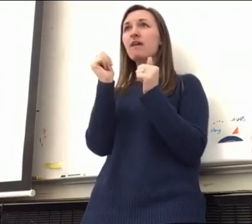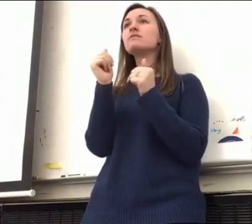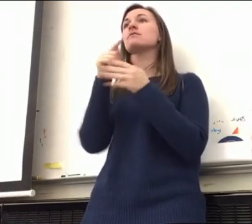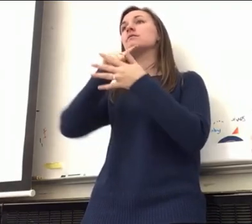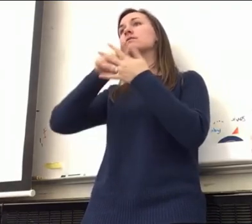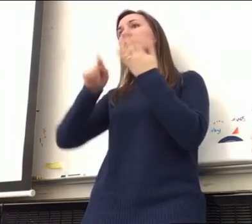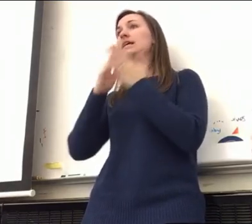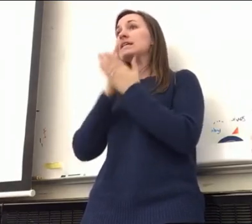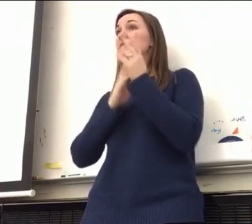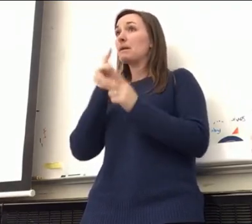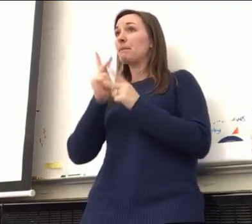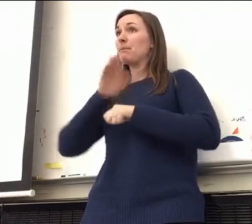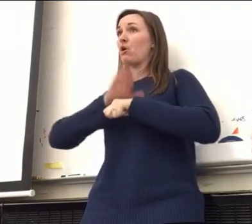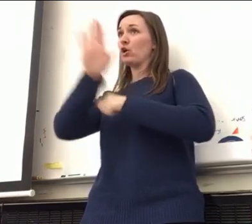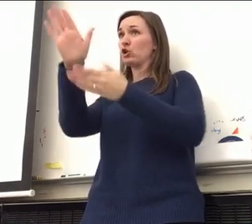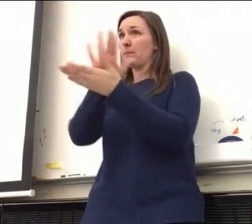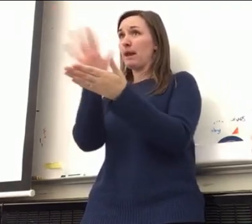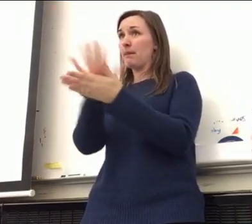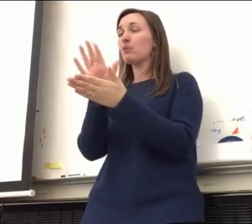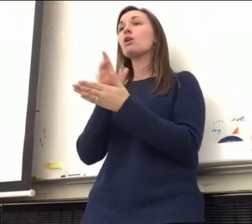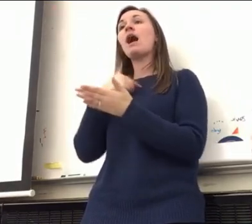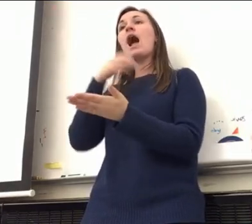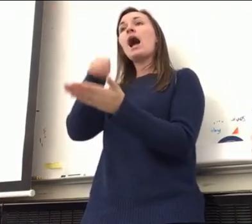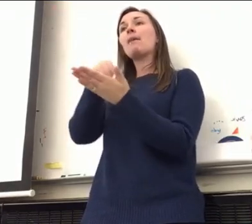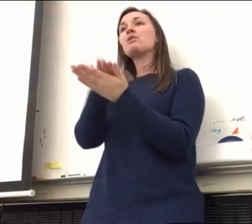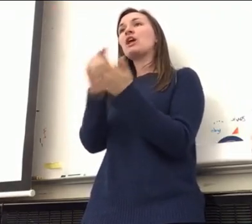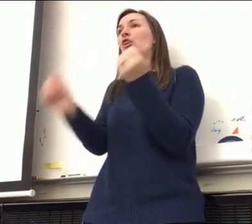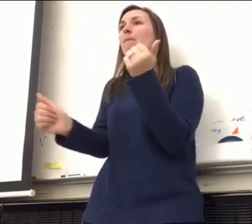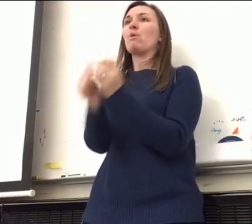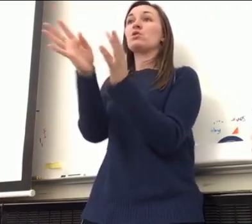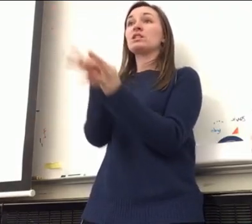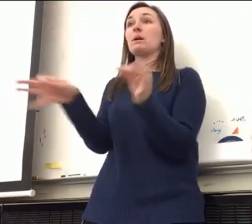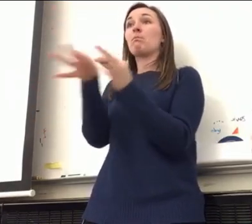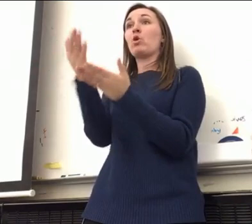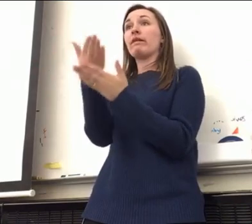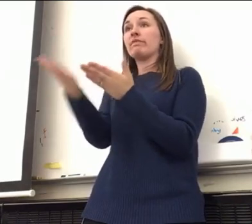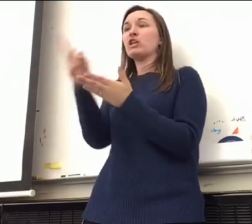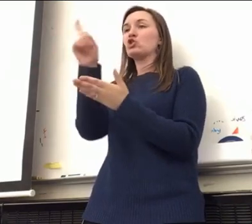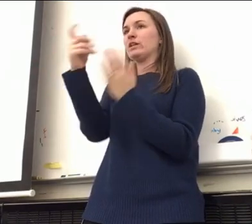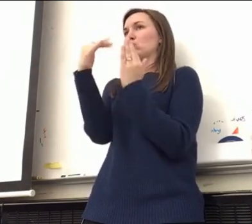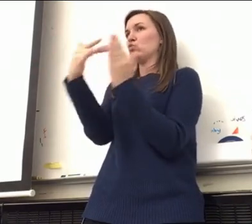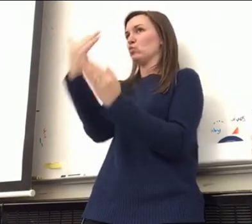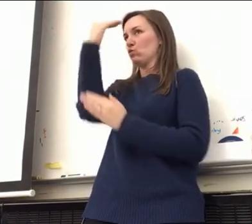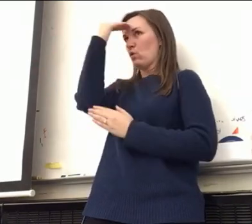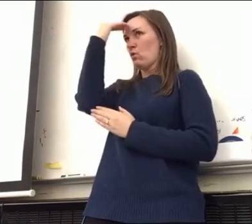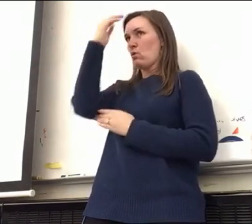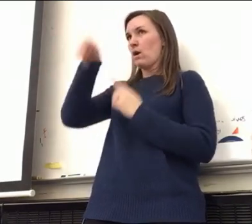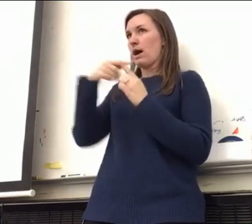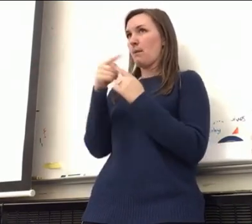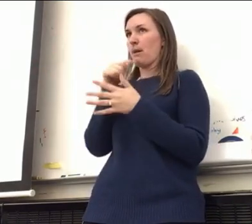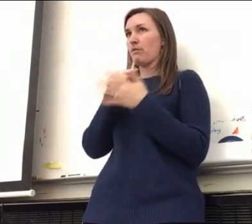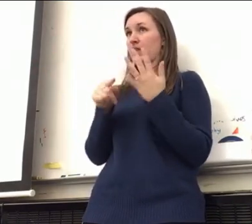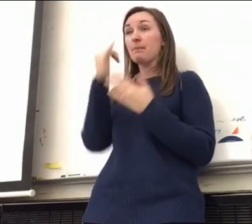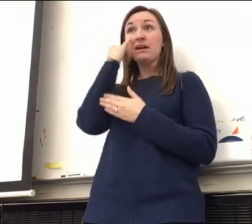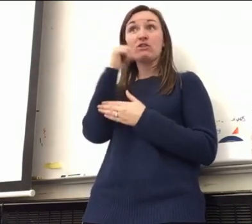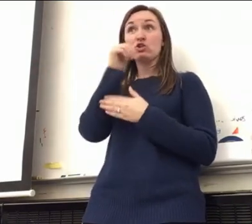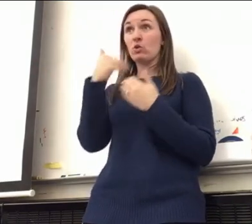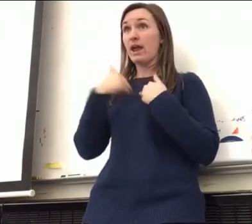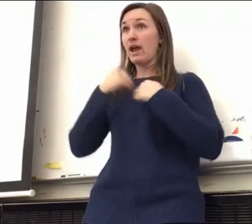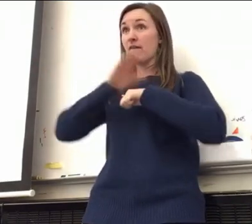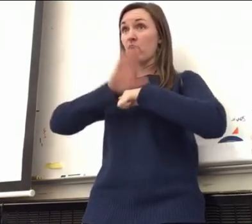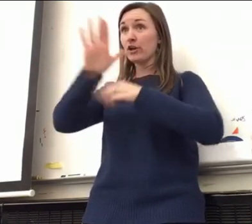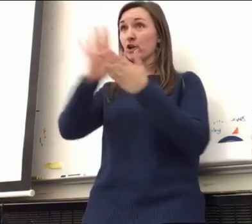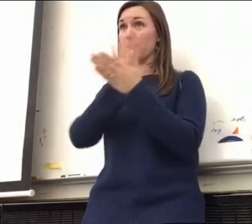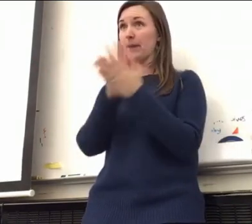some people that are on your paper. I put down the most important things that you need to know about them. If you don't have these on your